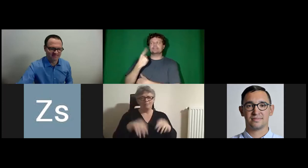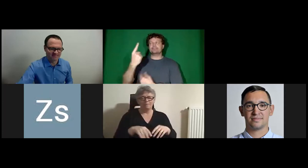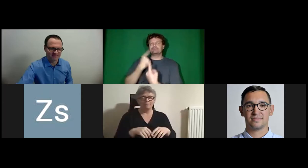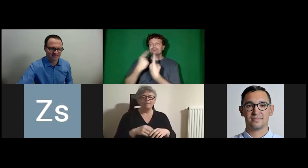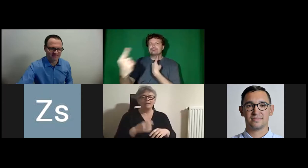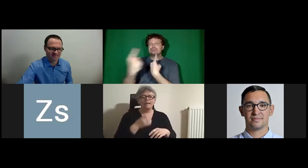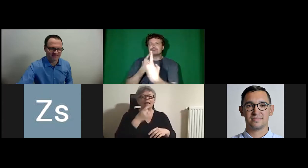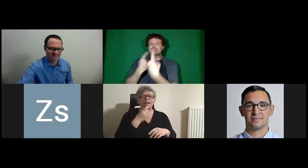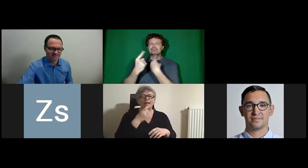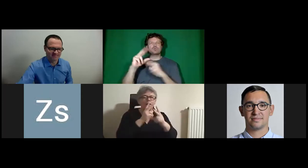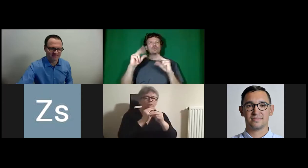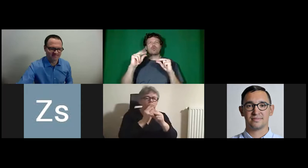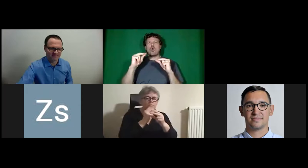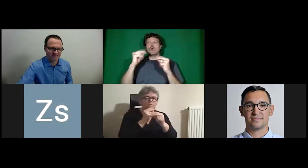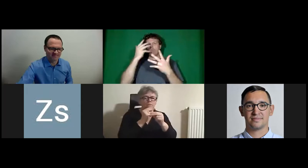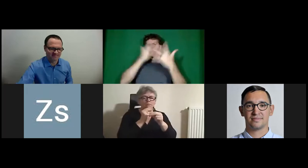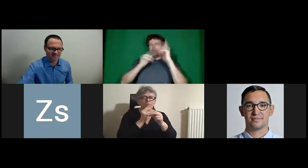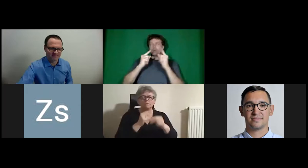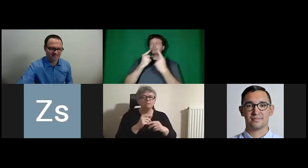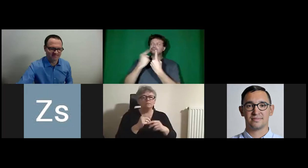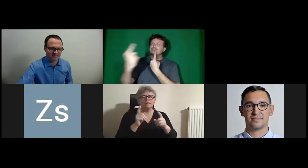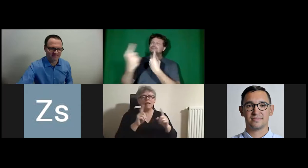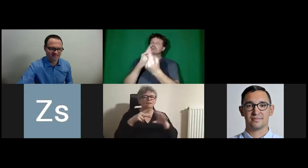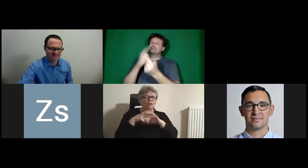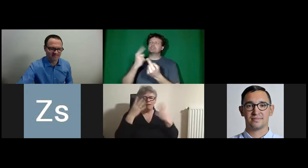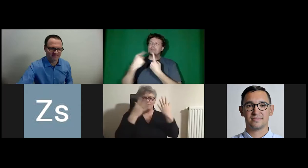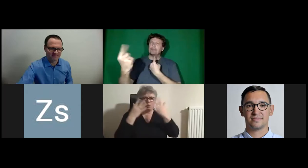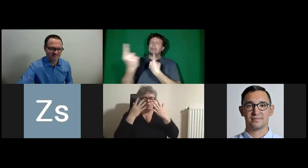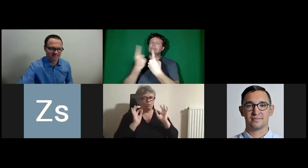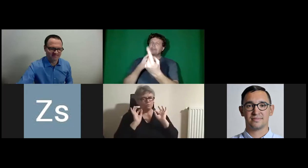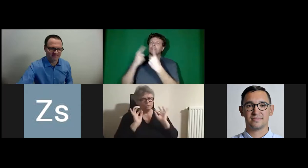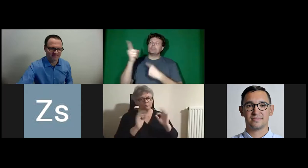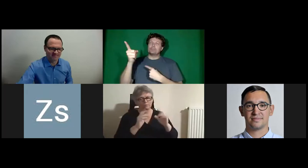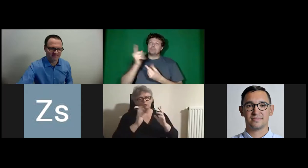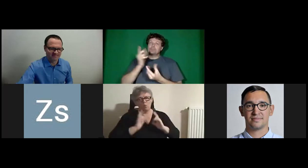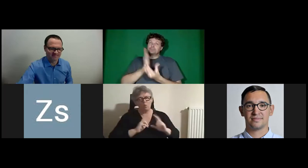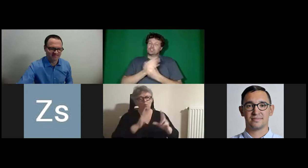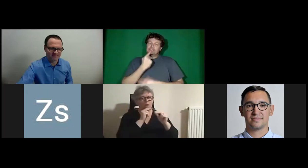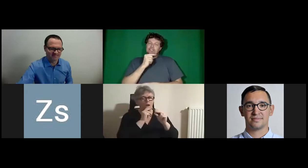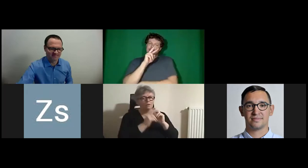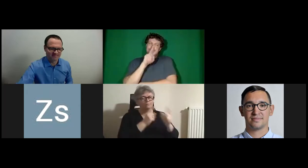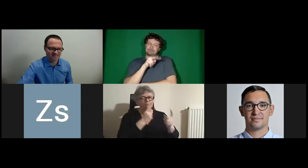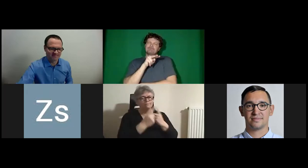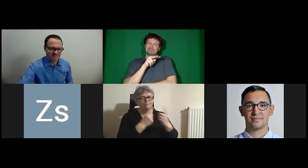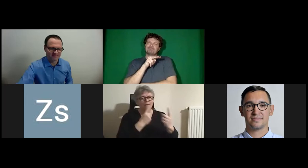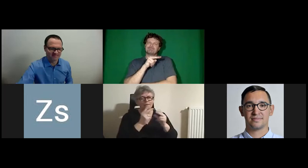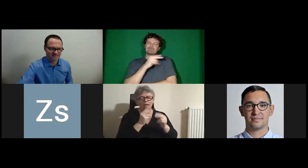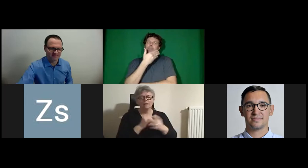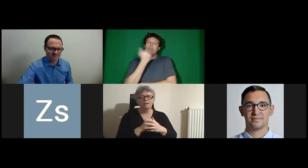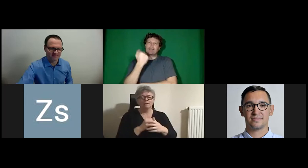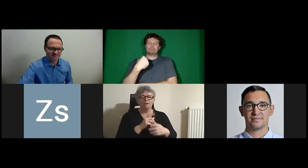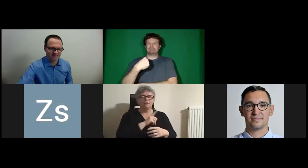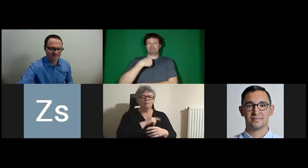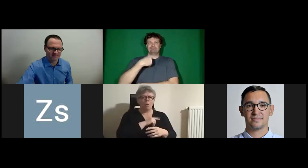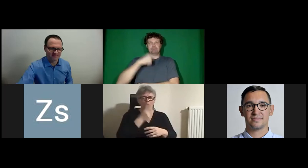had really no great ideas on how to help me and support me in communicating as the only deaf person